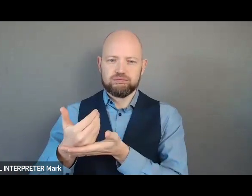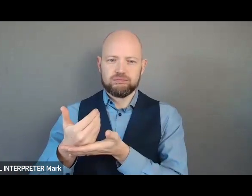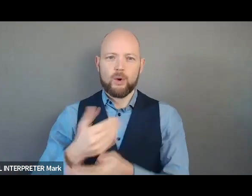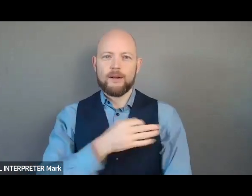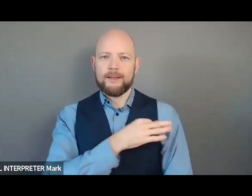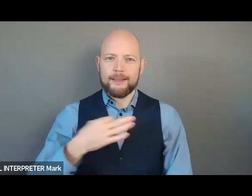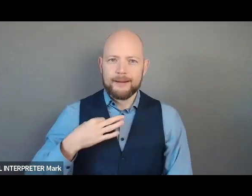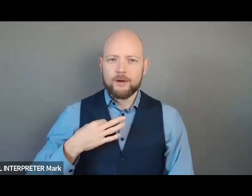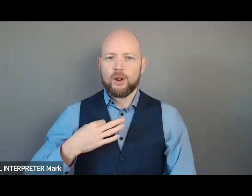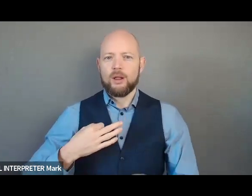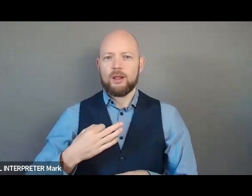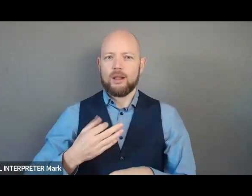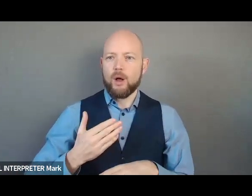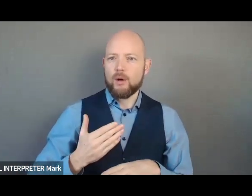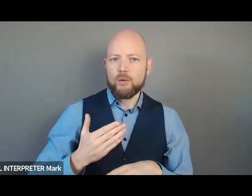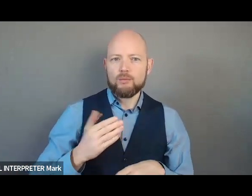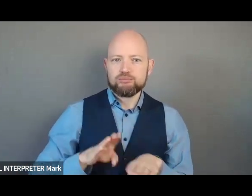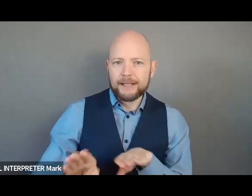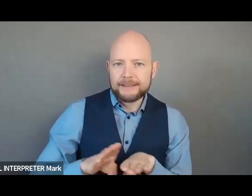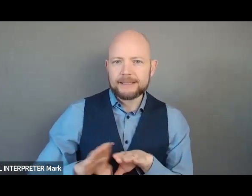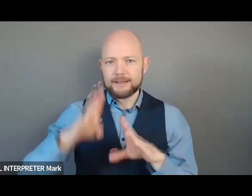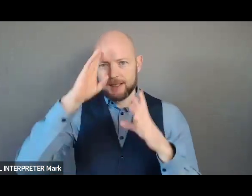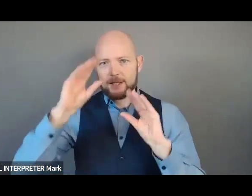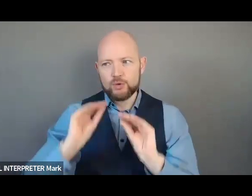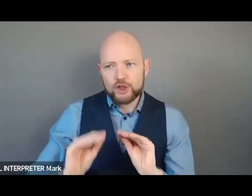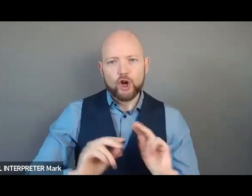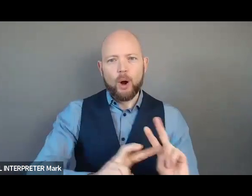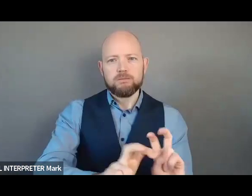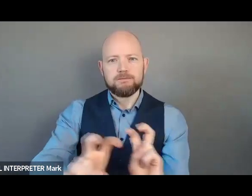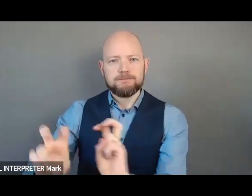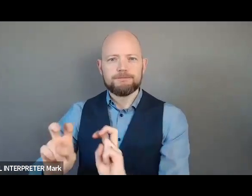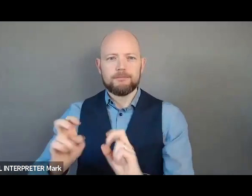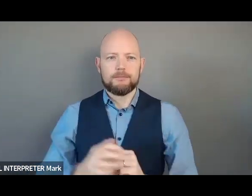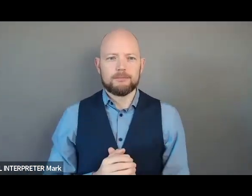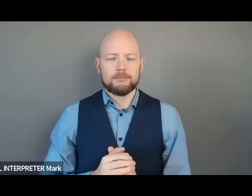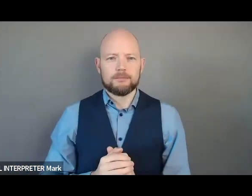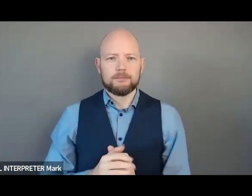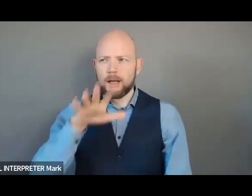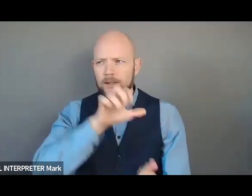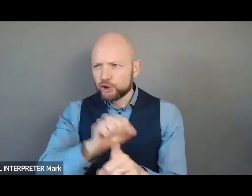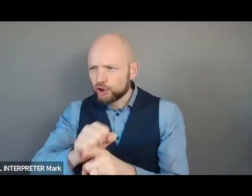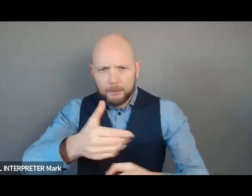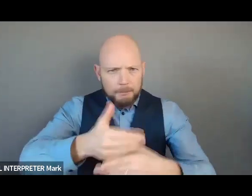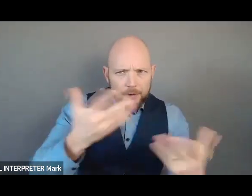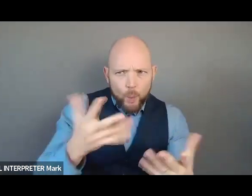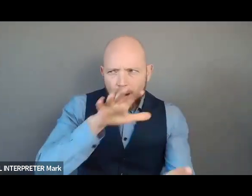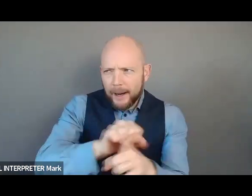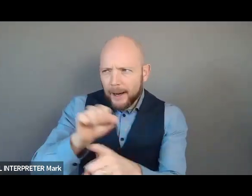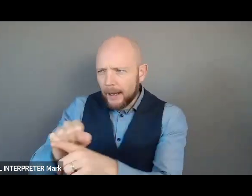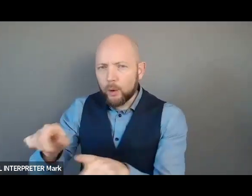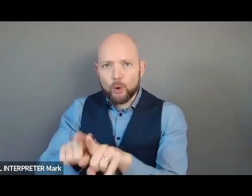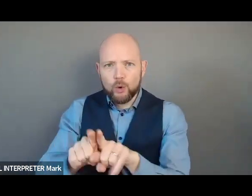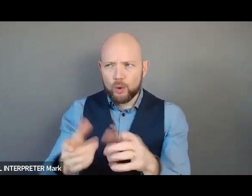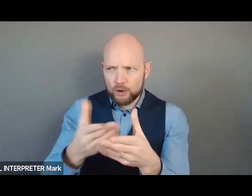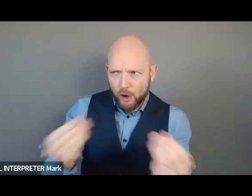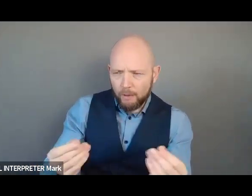to explore what the barriers to being able to do research were, and co-create some practical recommendations that would